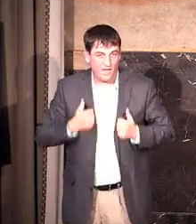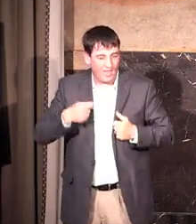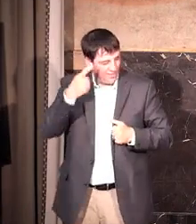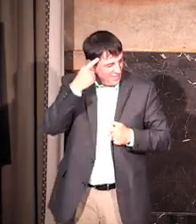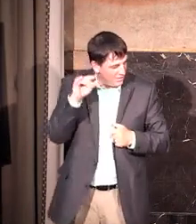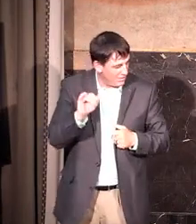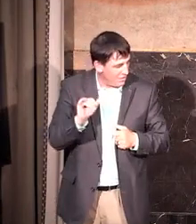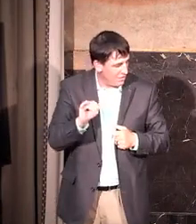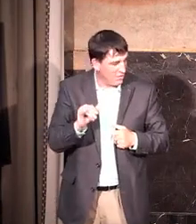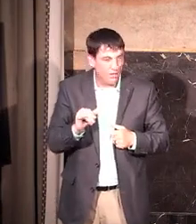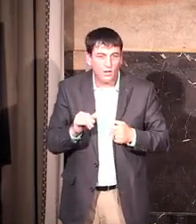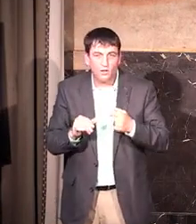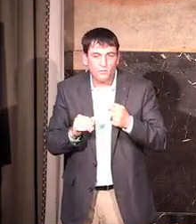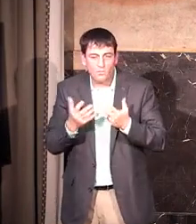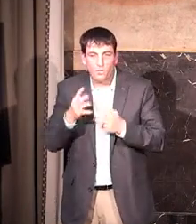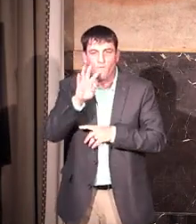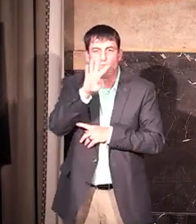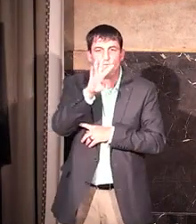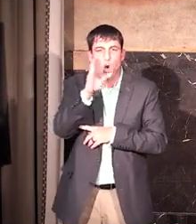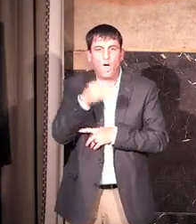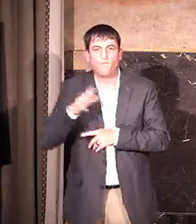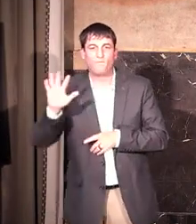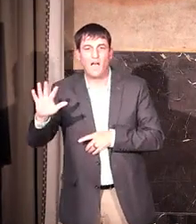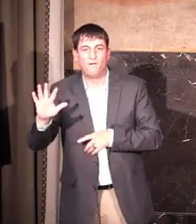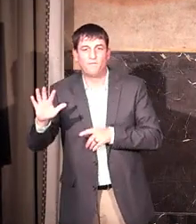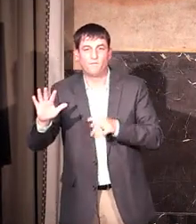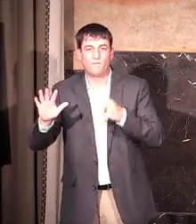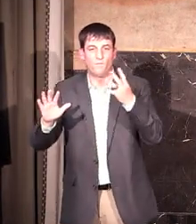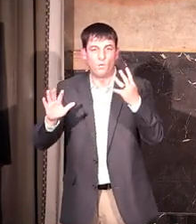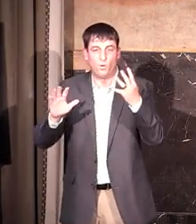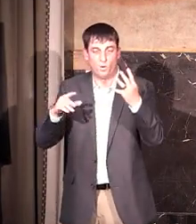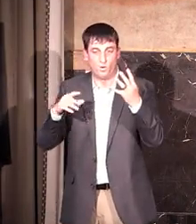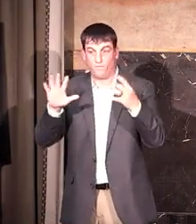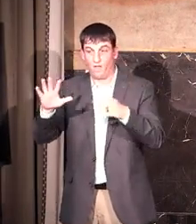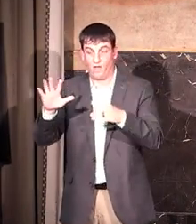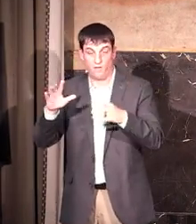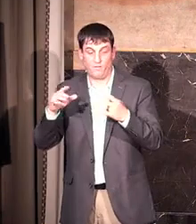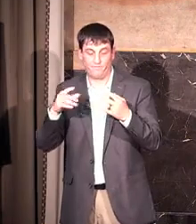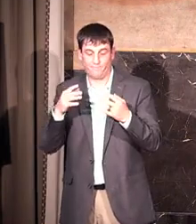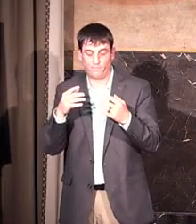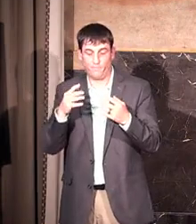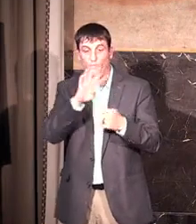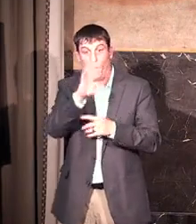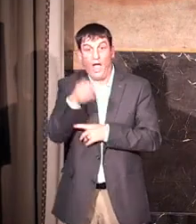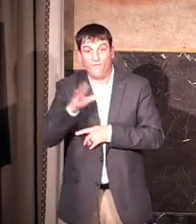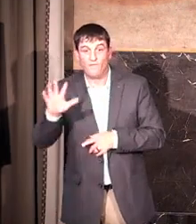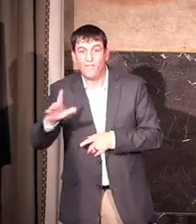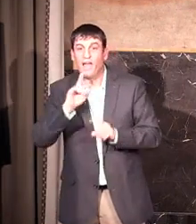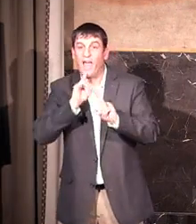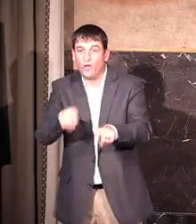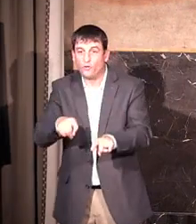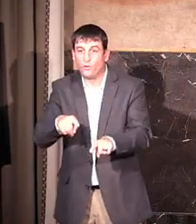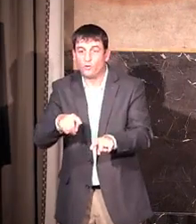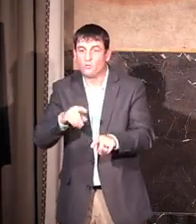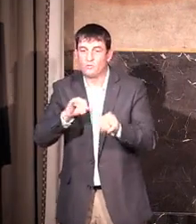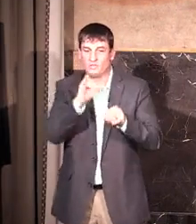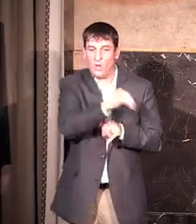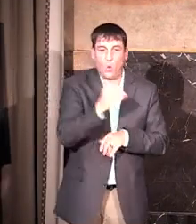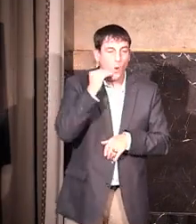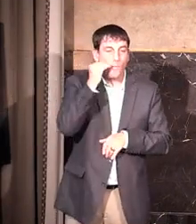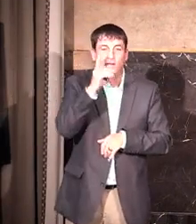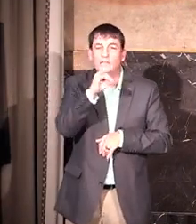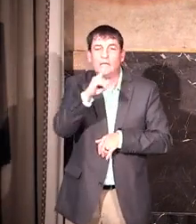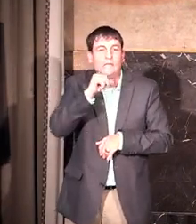like 4 out of 5 answered the poll that they had not violated the stay-at-home order. That has